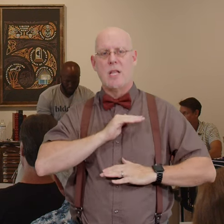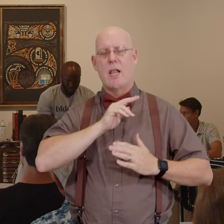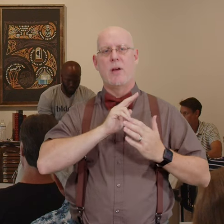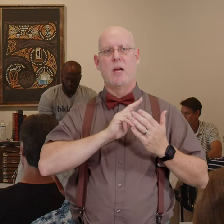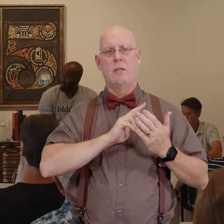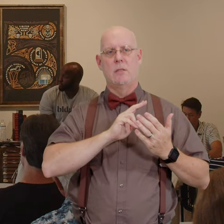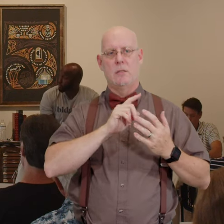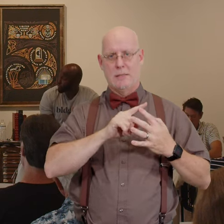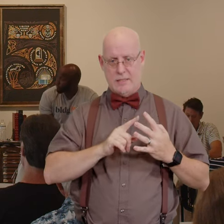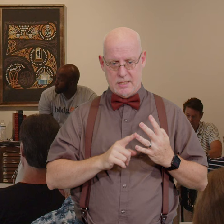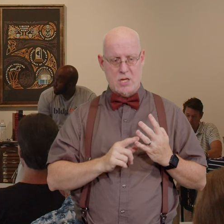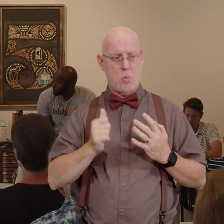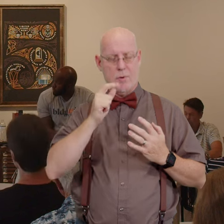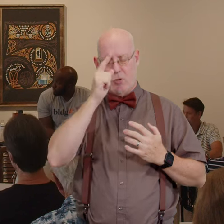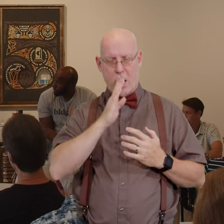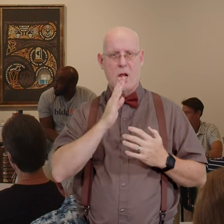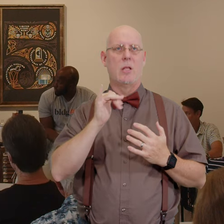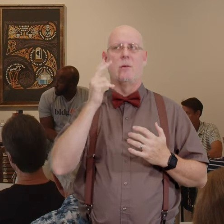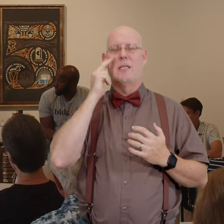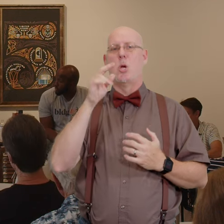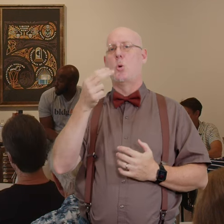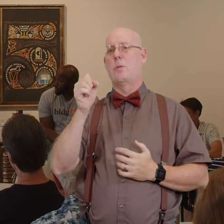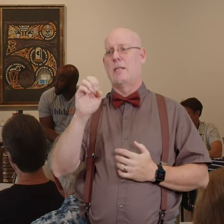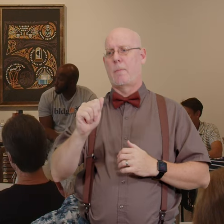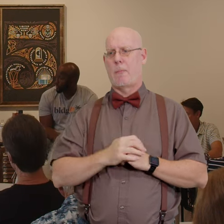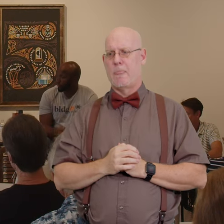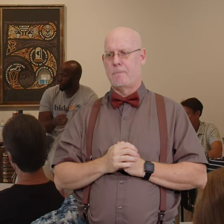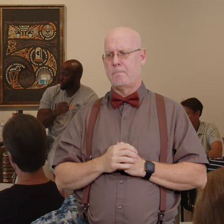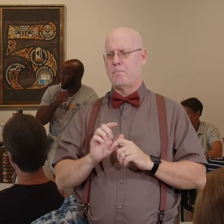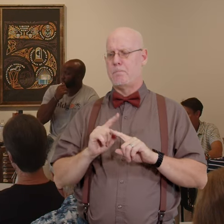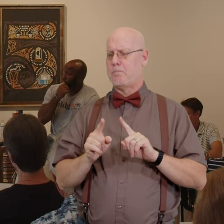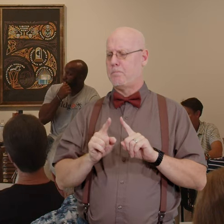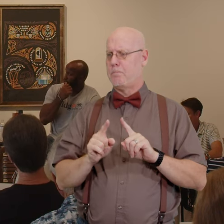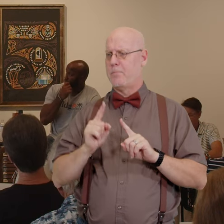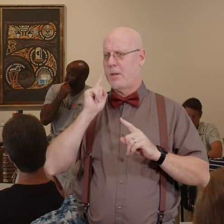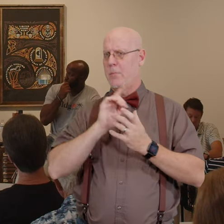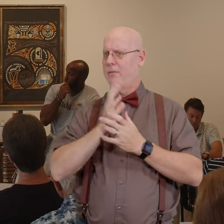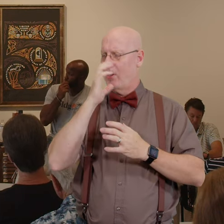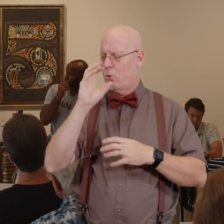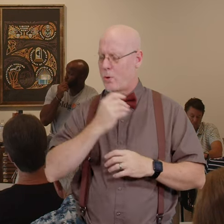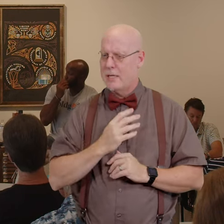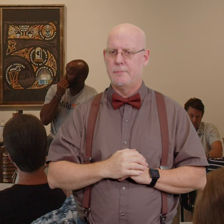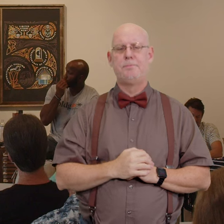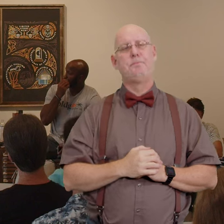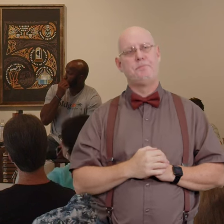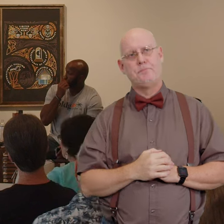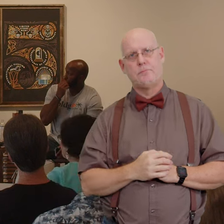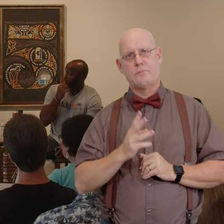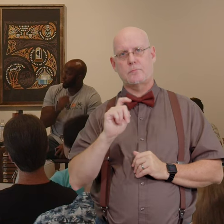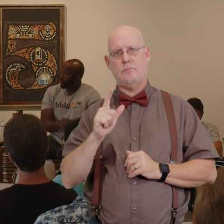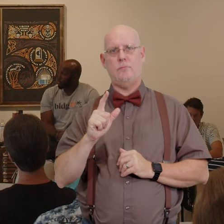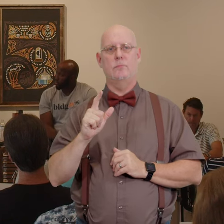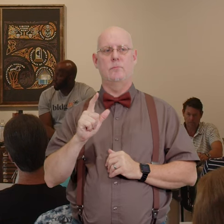don't meet these conditions, I will not be your God, or even like we're seeing in Hosea. And yet we believe in radical grace. And I'm like,